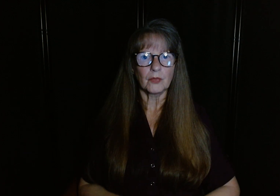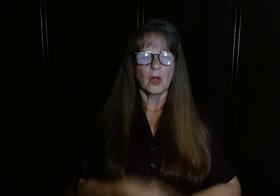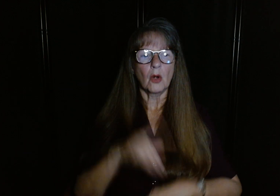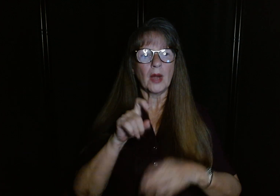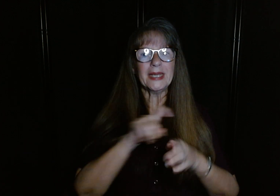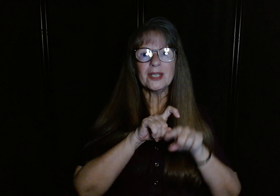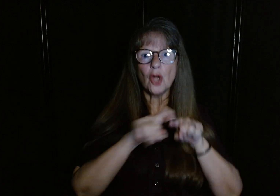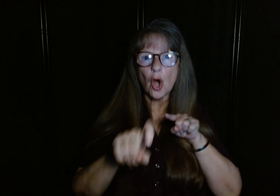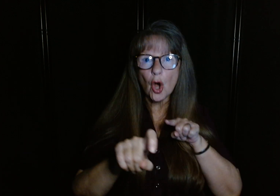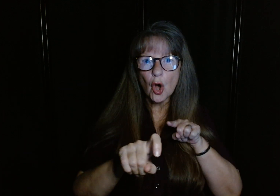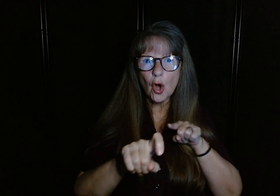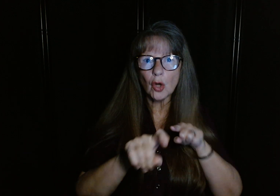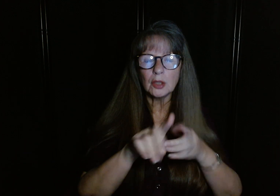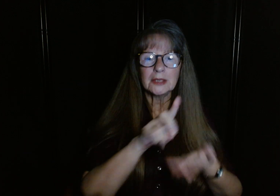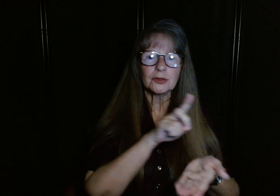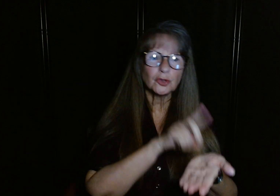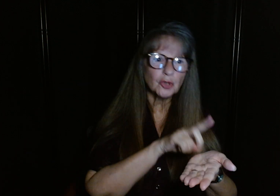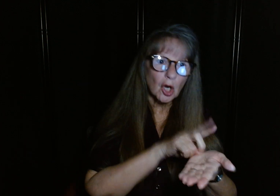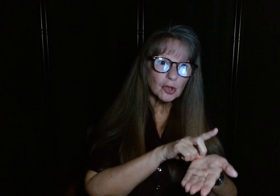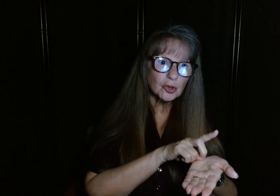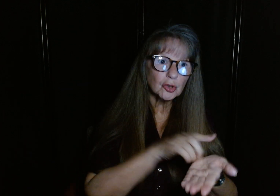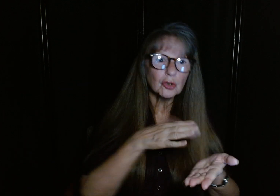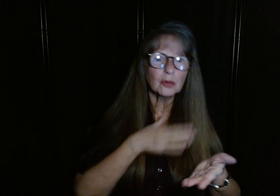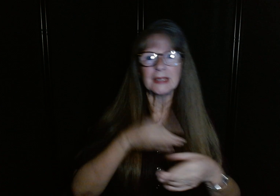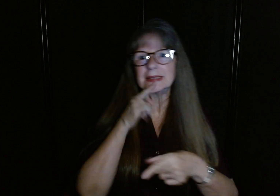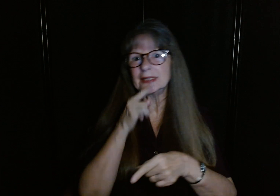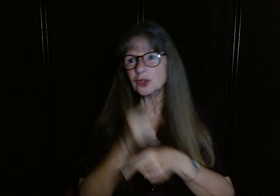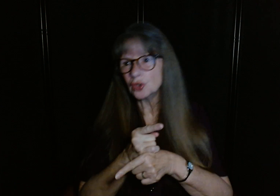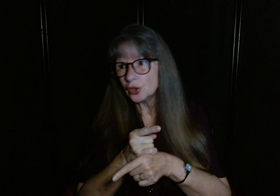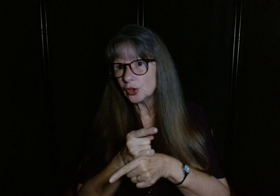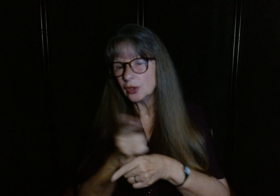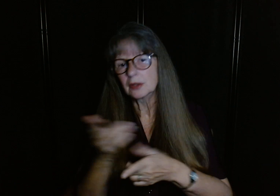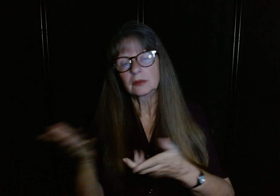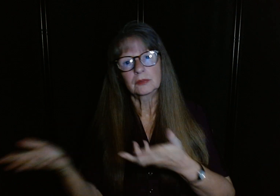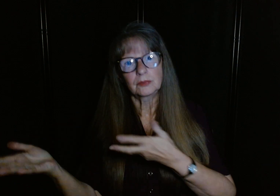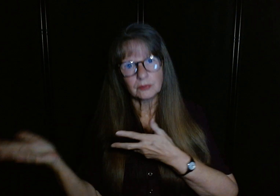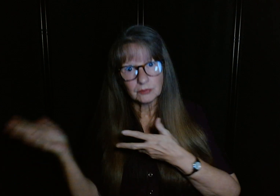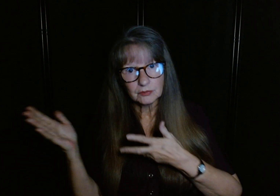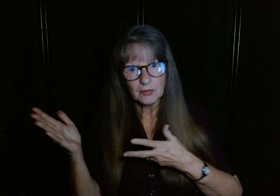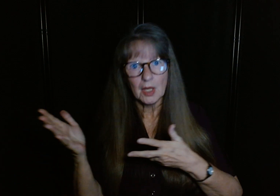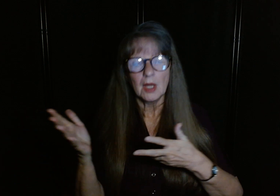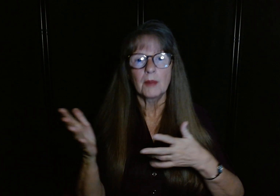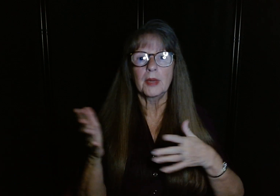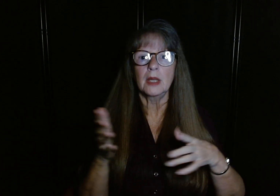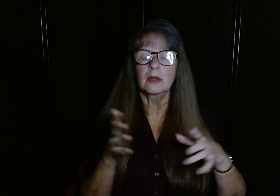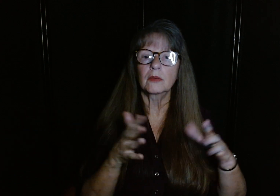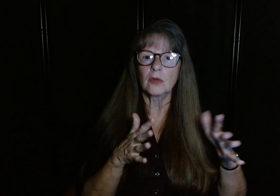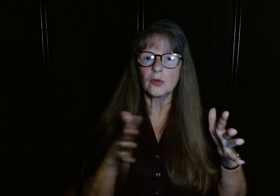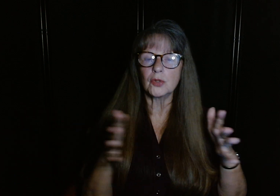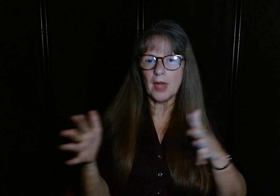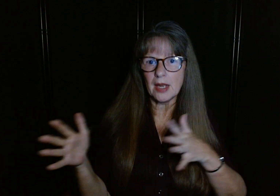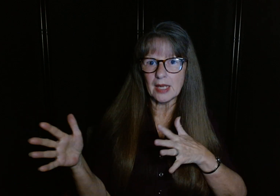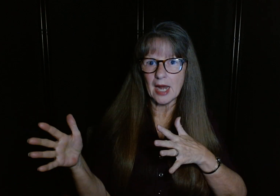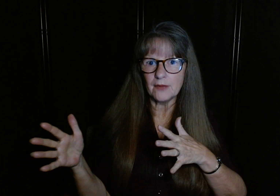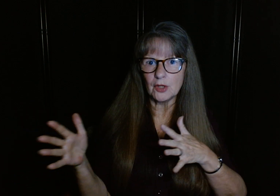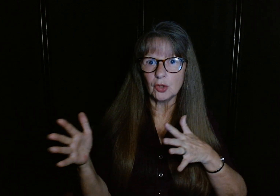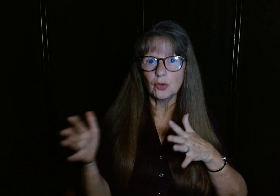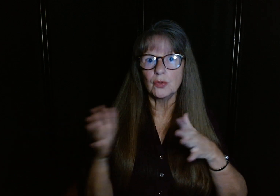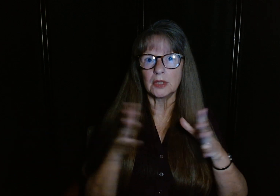or I need to call doctor, my sister. But So that kind of includes a